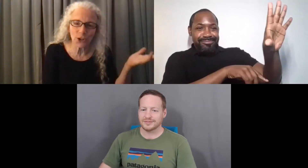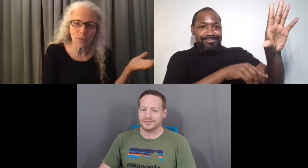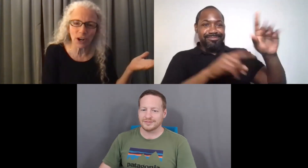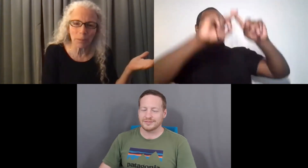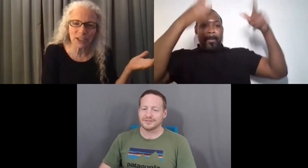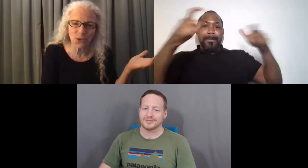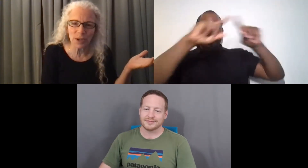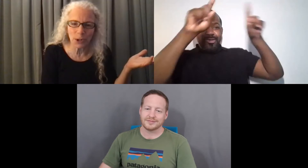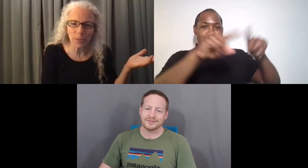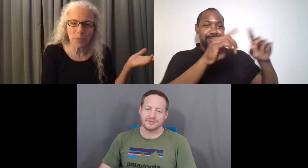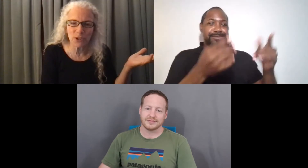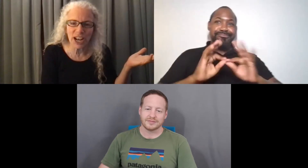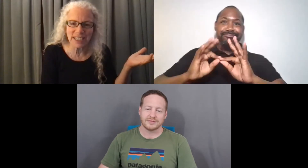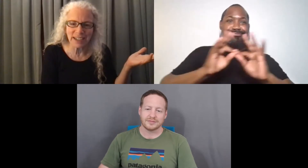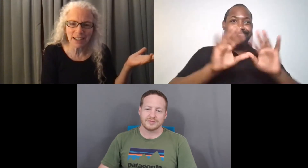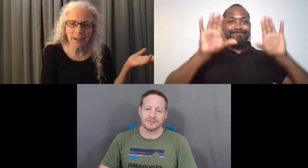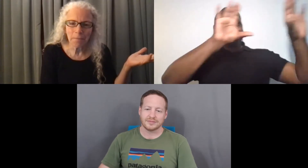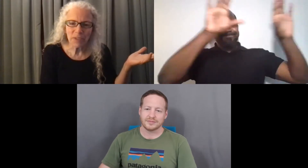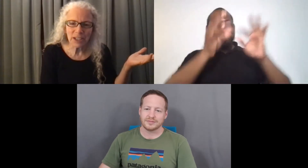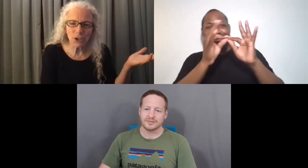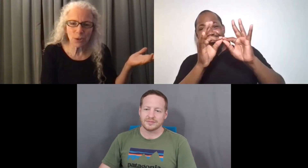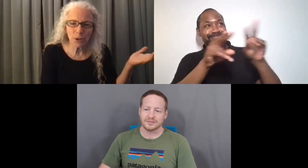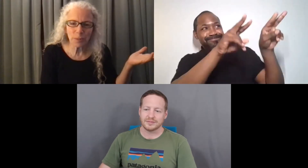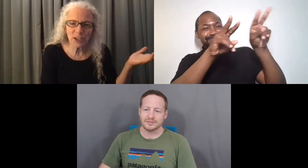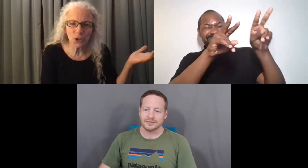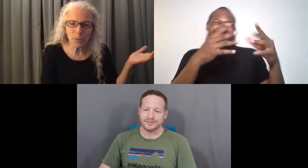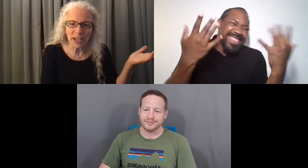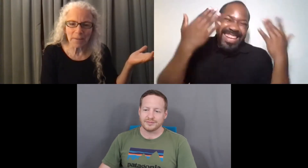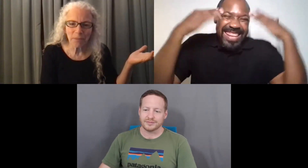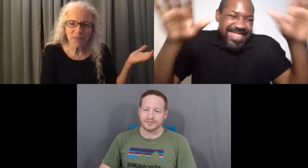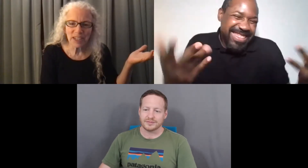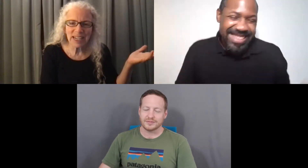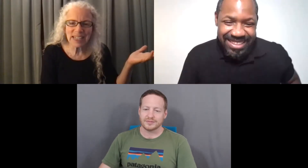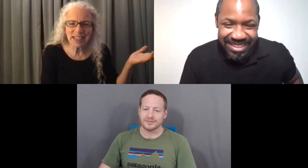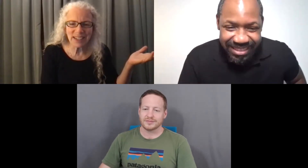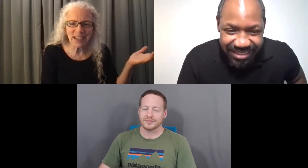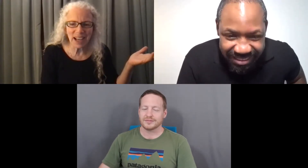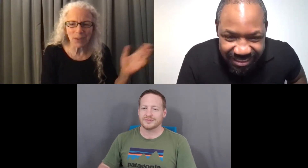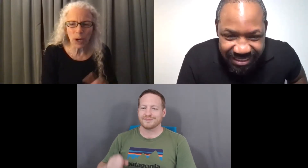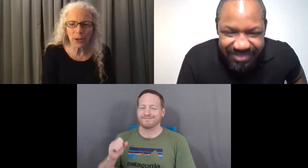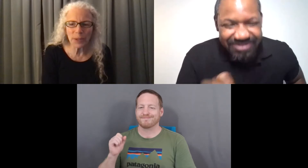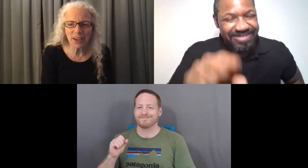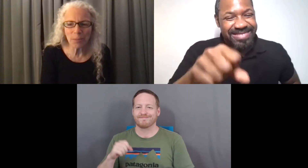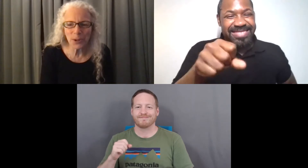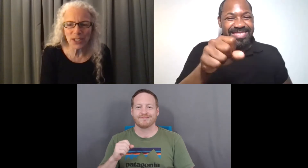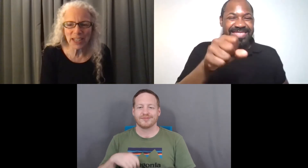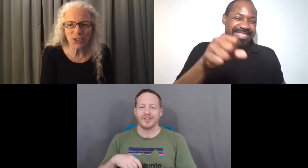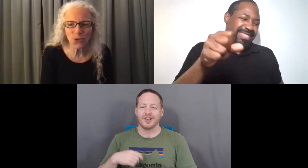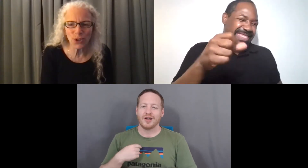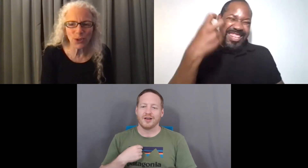on a big screen. We're going to be projecting and the interpreter will be interpreting. It is a little odd. Why are we there in person? That's true.